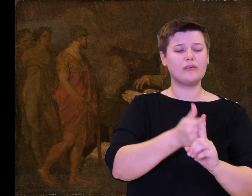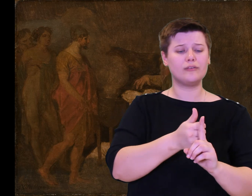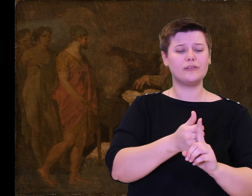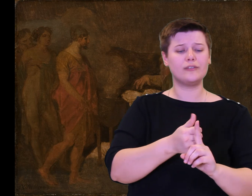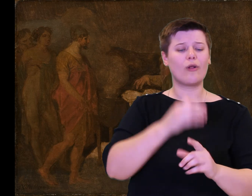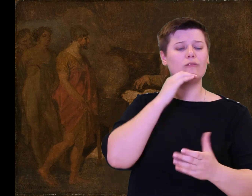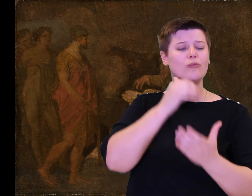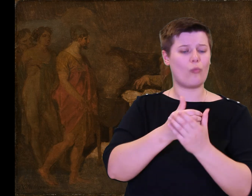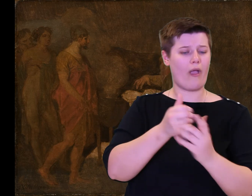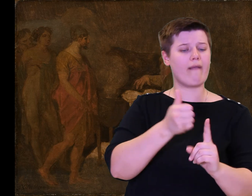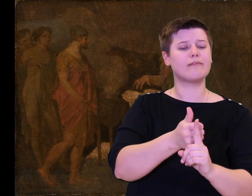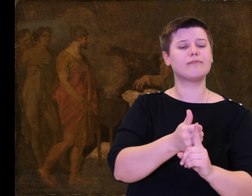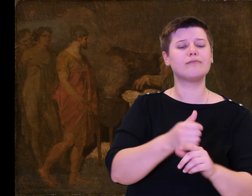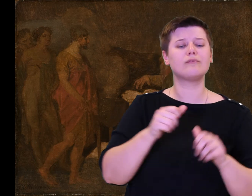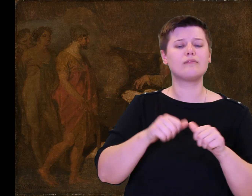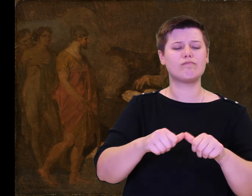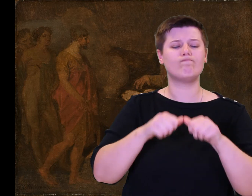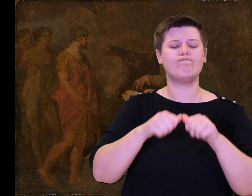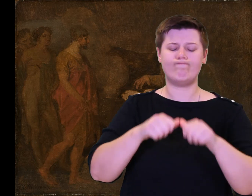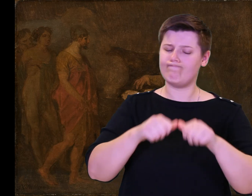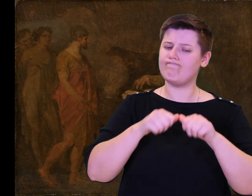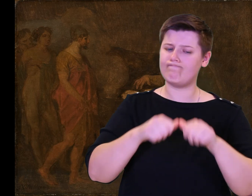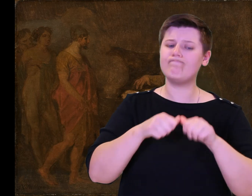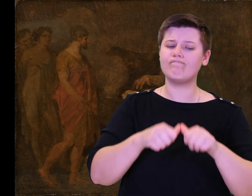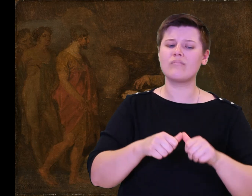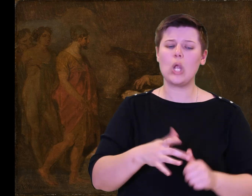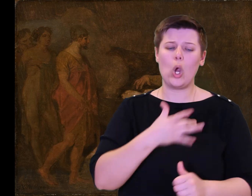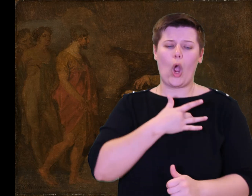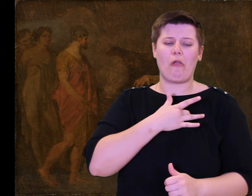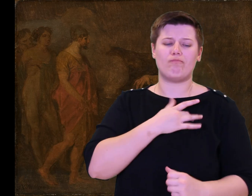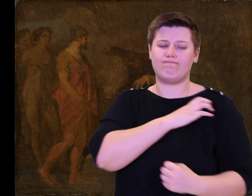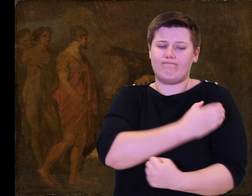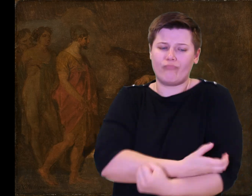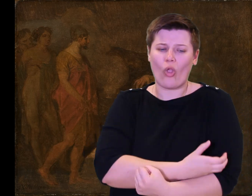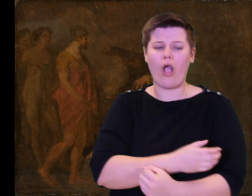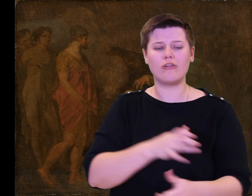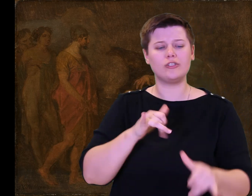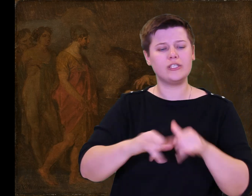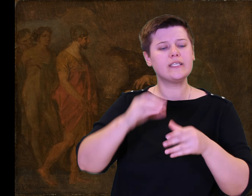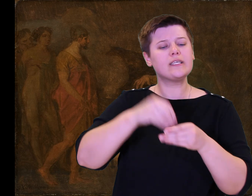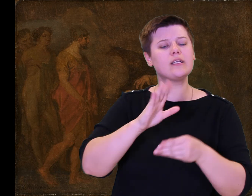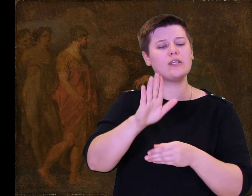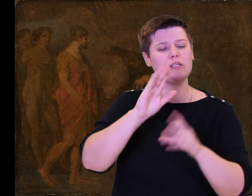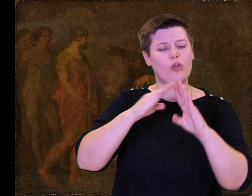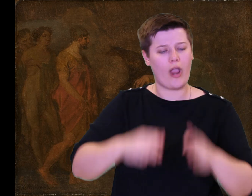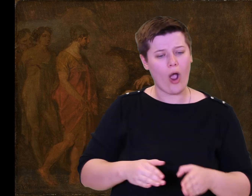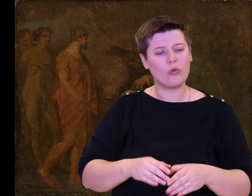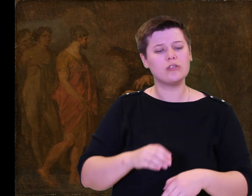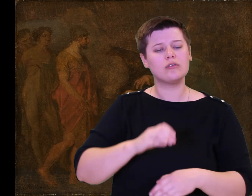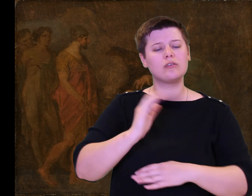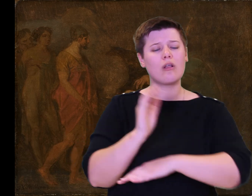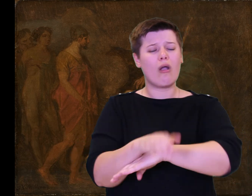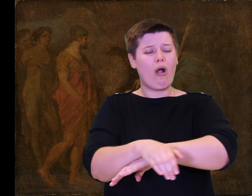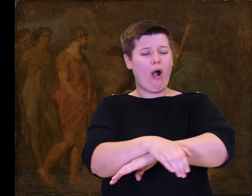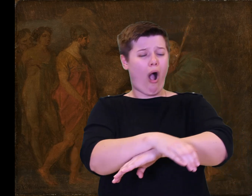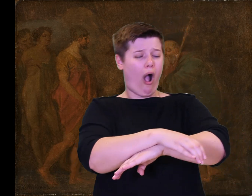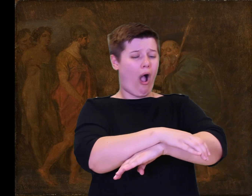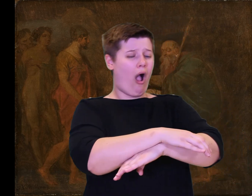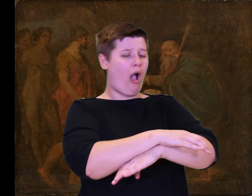archer Artemis destroy you with gentle arrows? Tell me too about my father and the son I